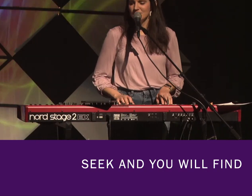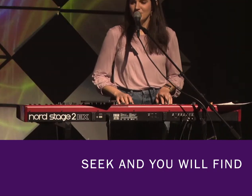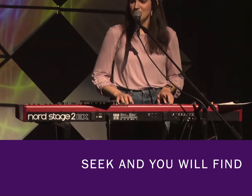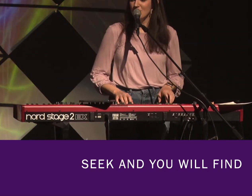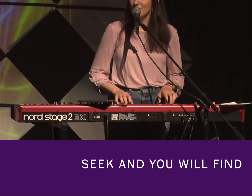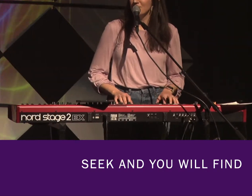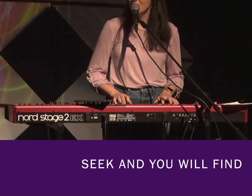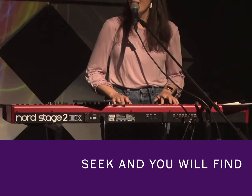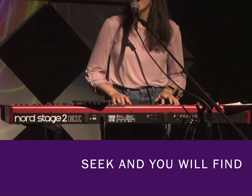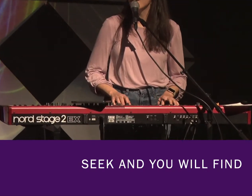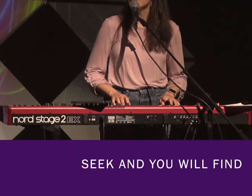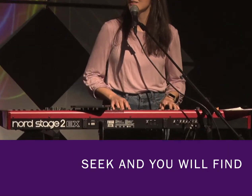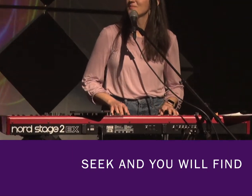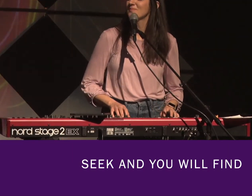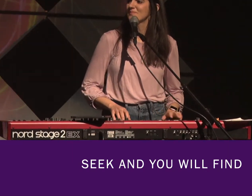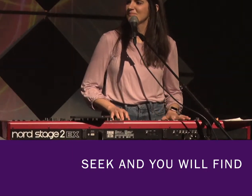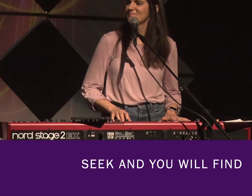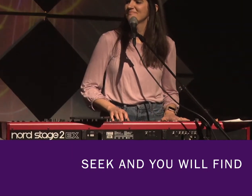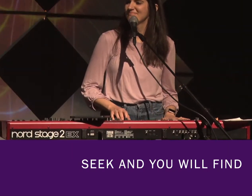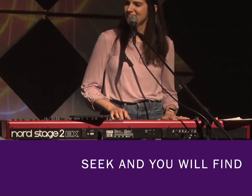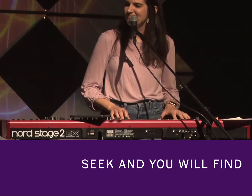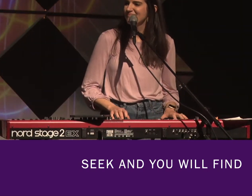Seek and you will find.